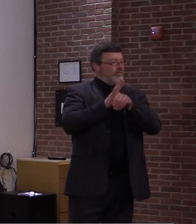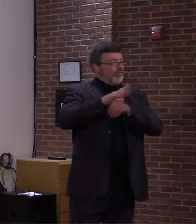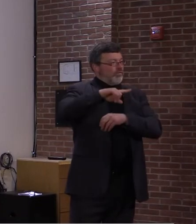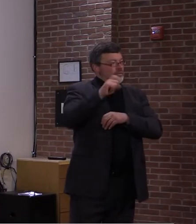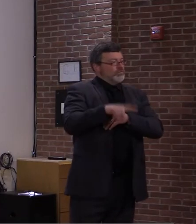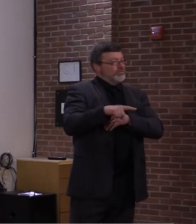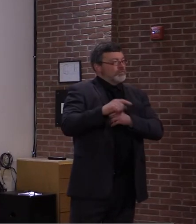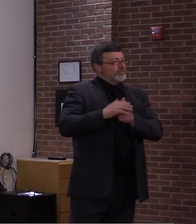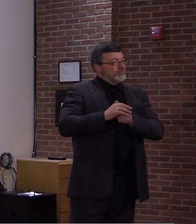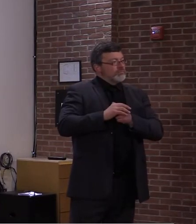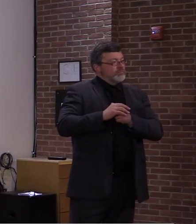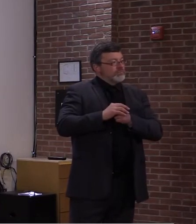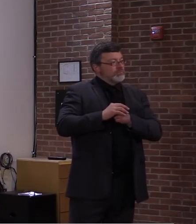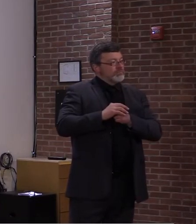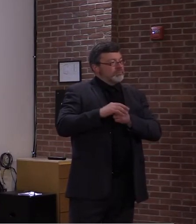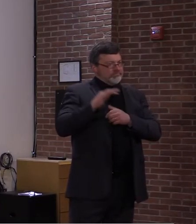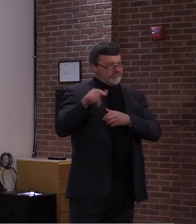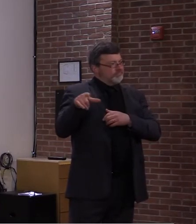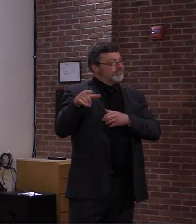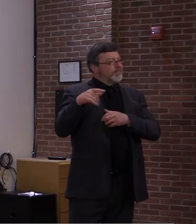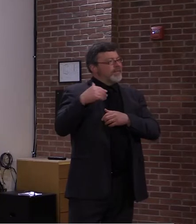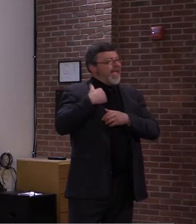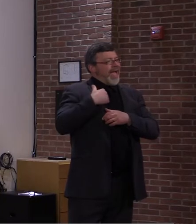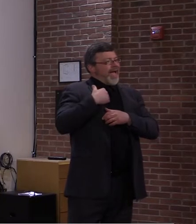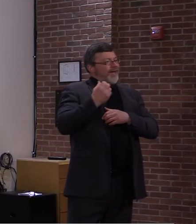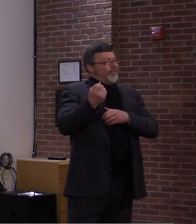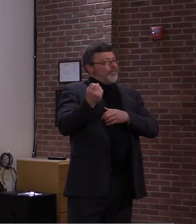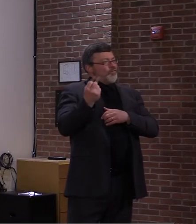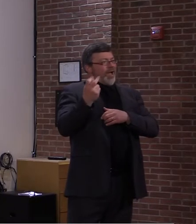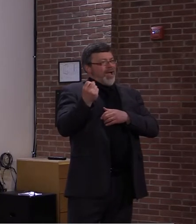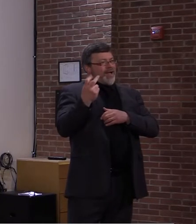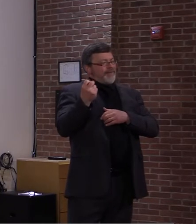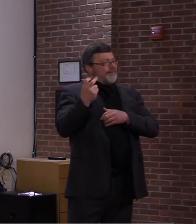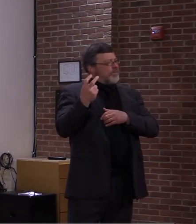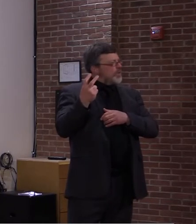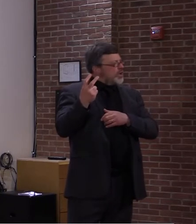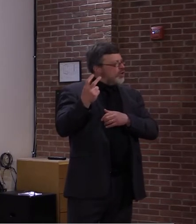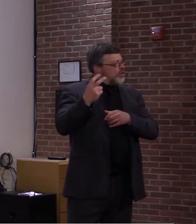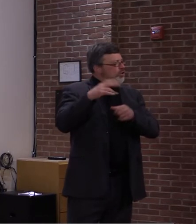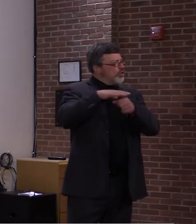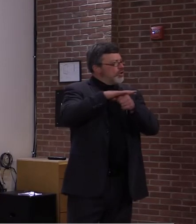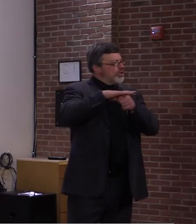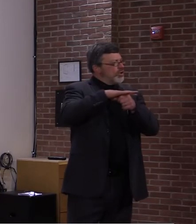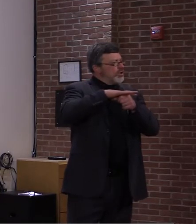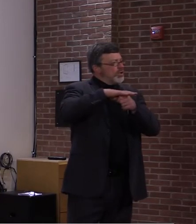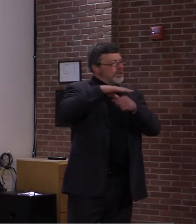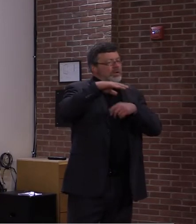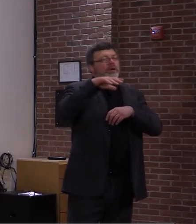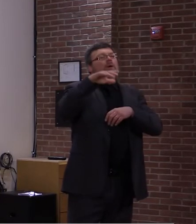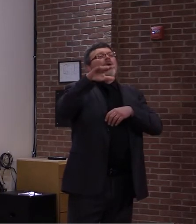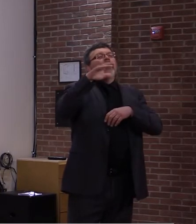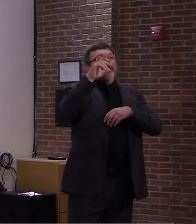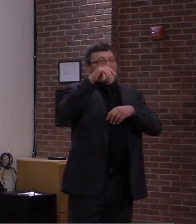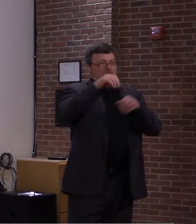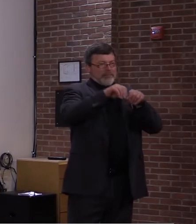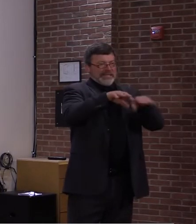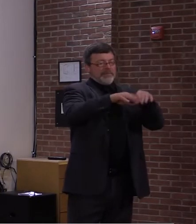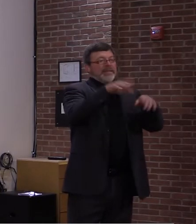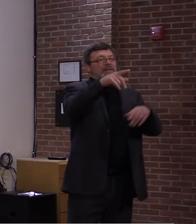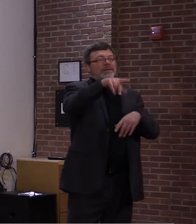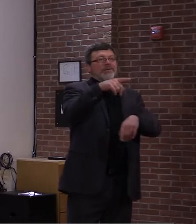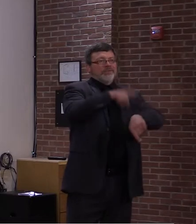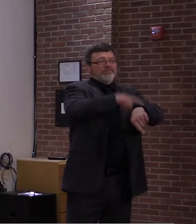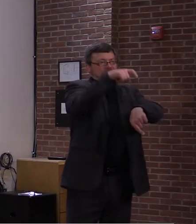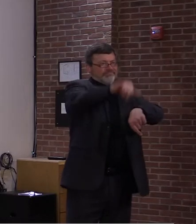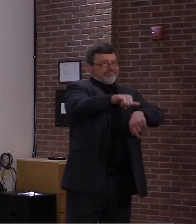12 outbreaks in long-term care facilities. I'm wondering if you can shed some light on why we're seeing them,